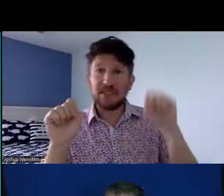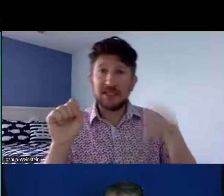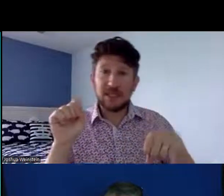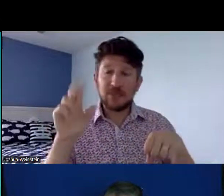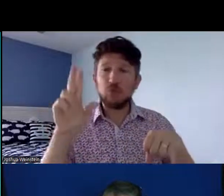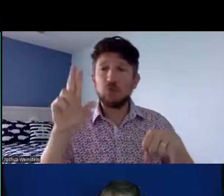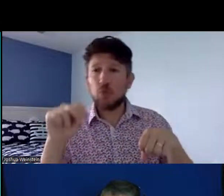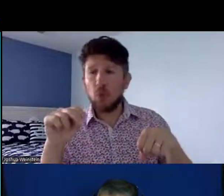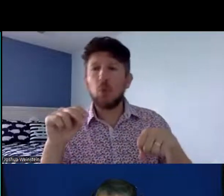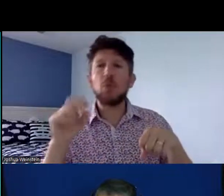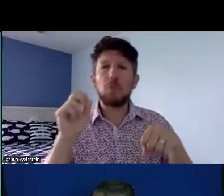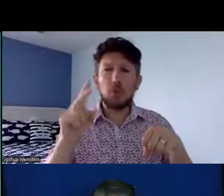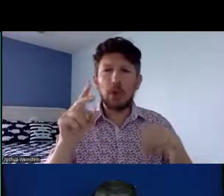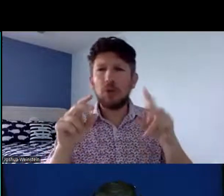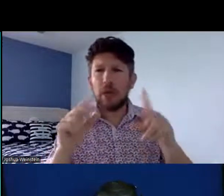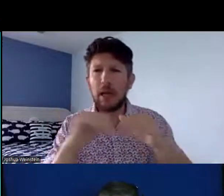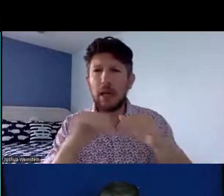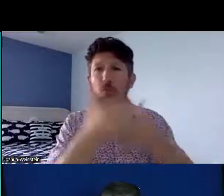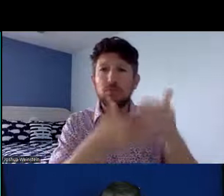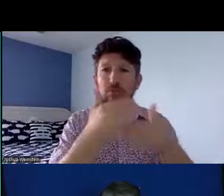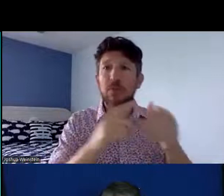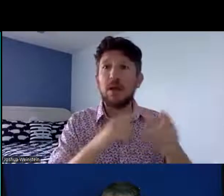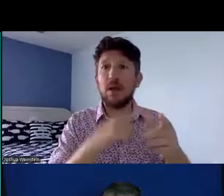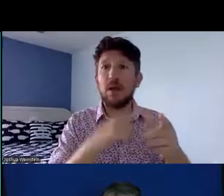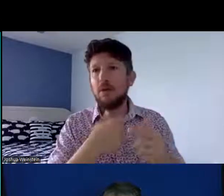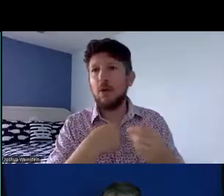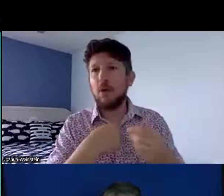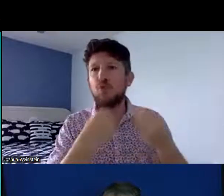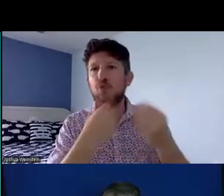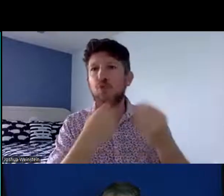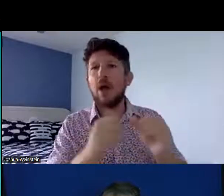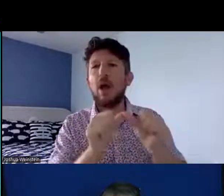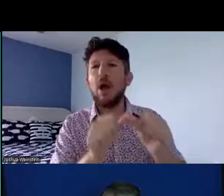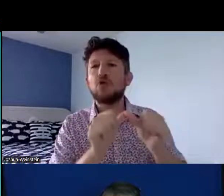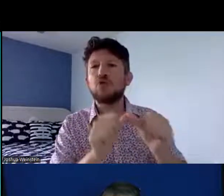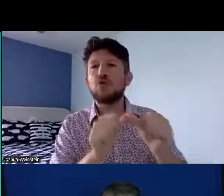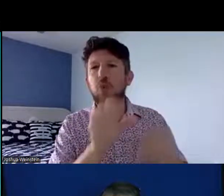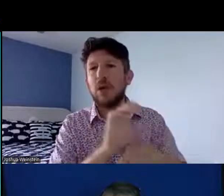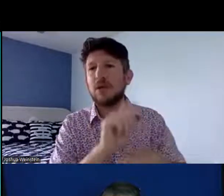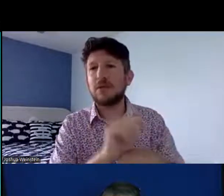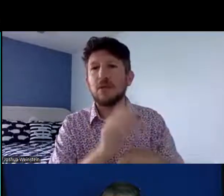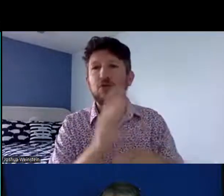because I could possibly have tools that would be helpful.